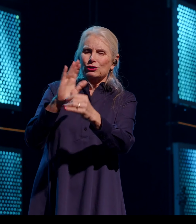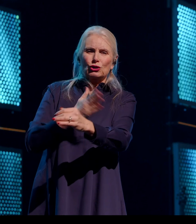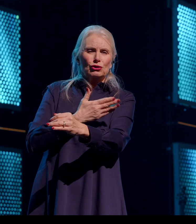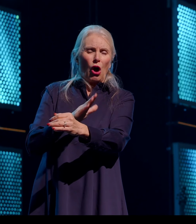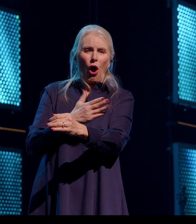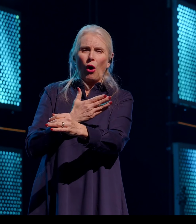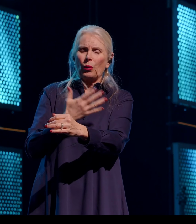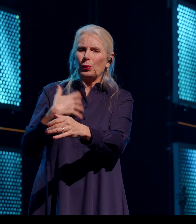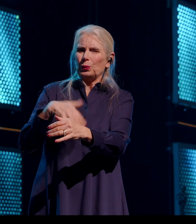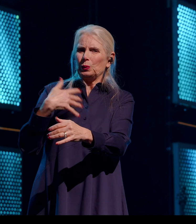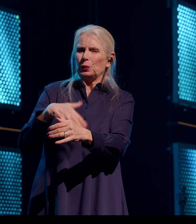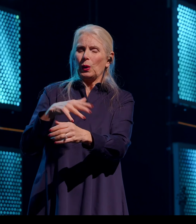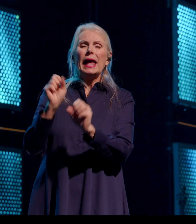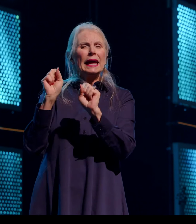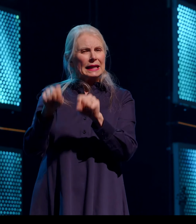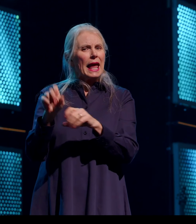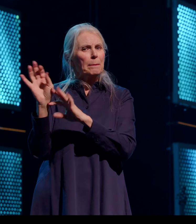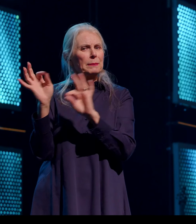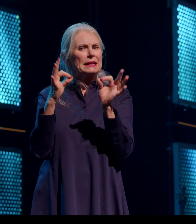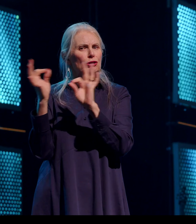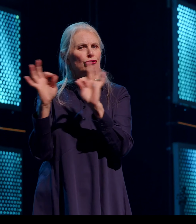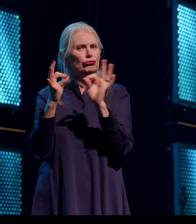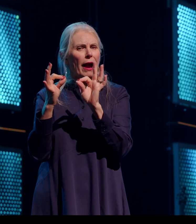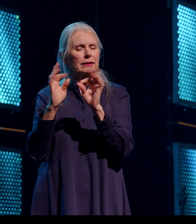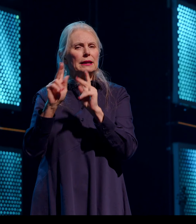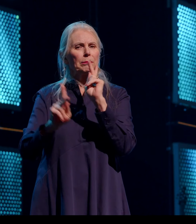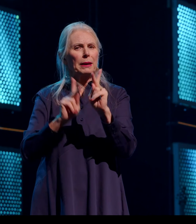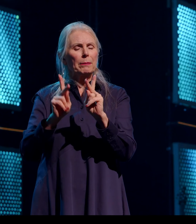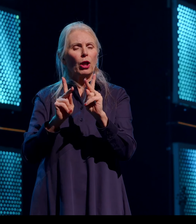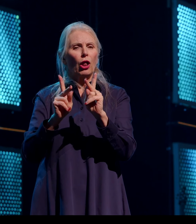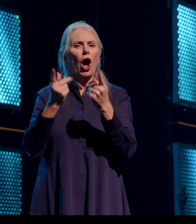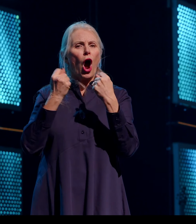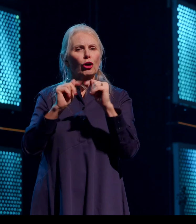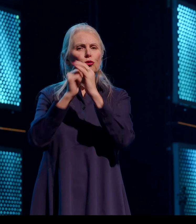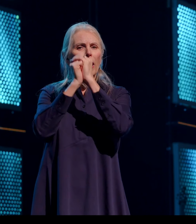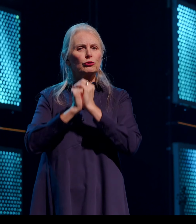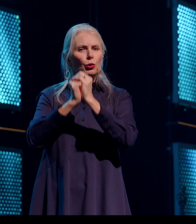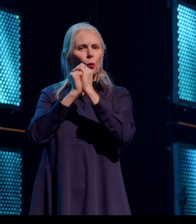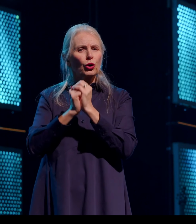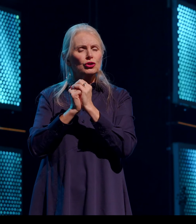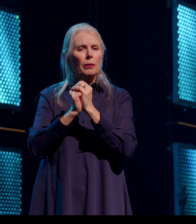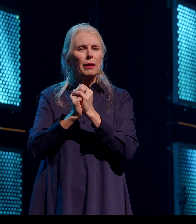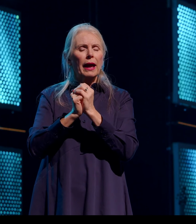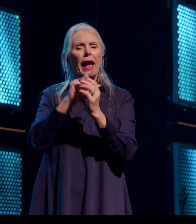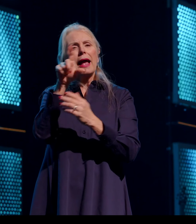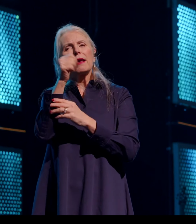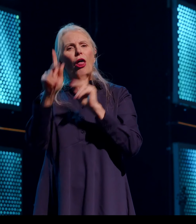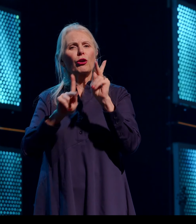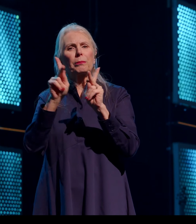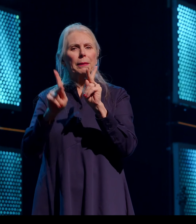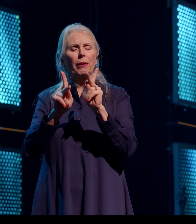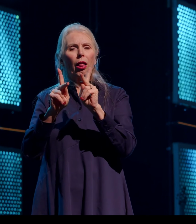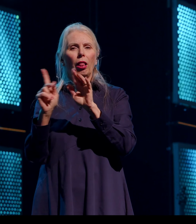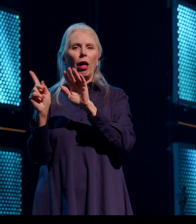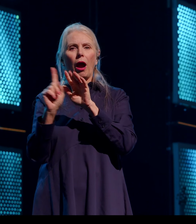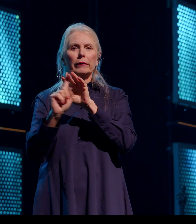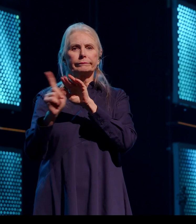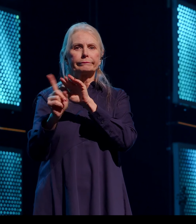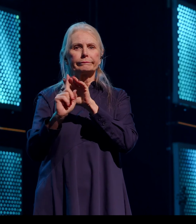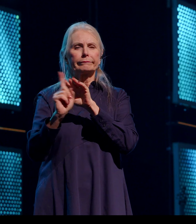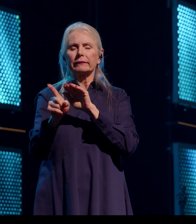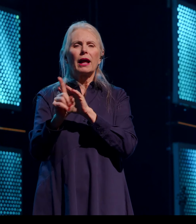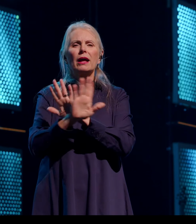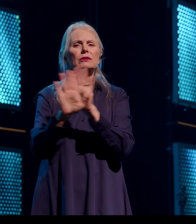can be distracting when people are leaving and others are trying to worship. So I want to encourage you. I'm saying this as a friend. Don't think I'm picking on you. I'm